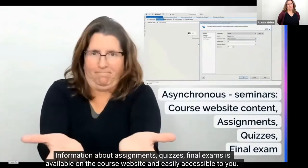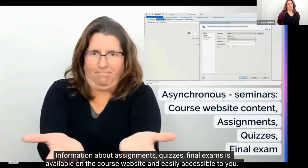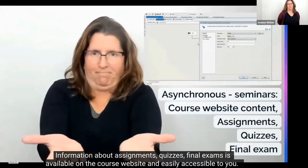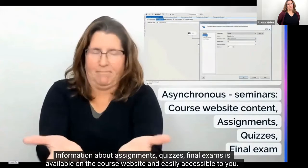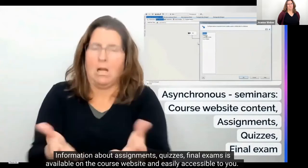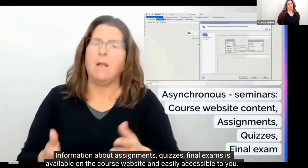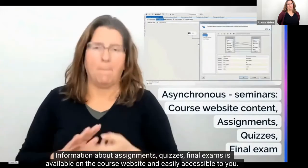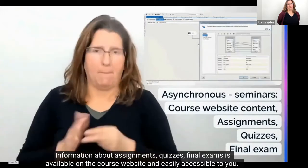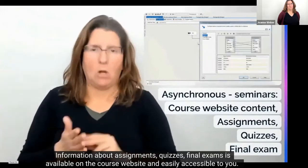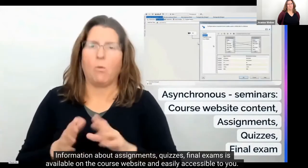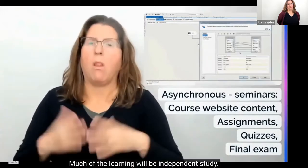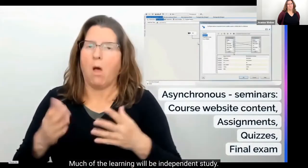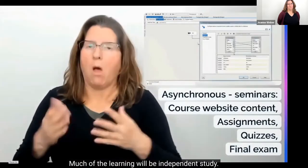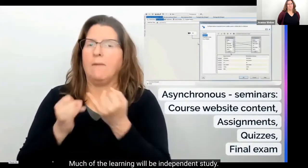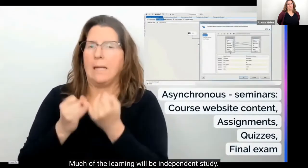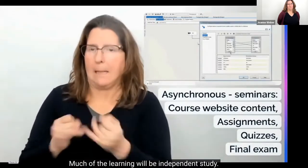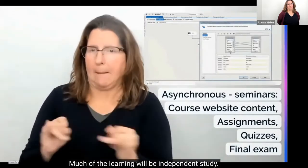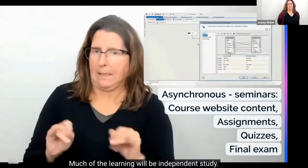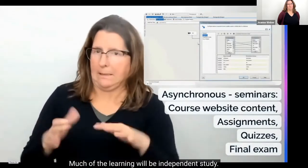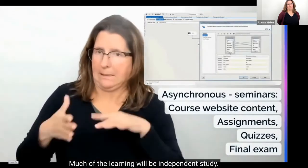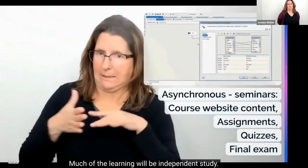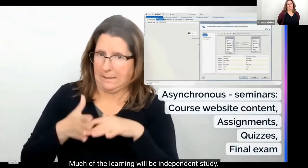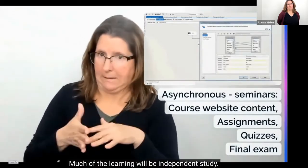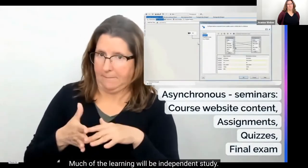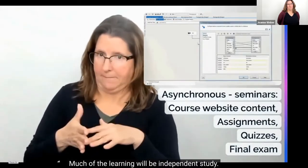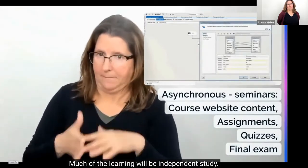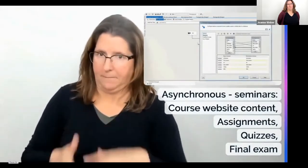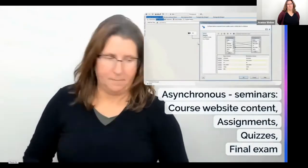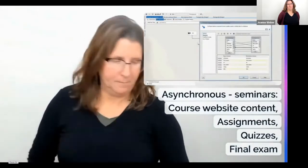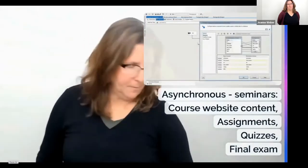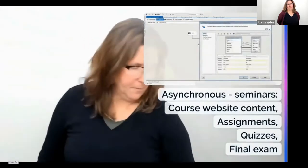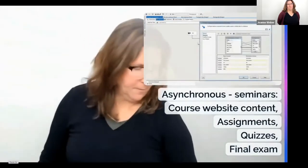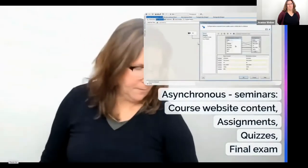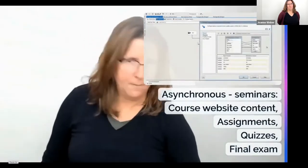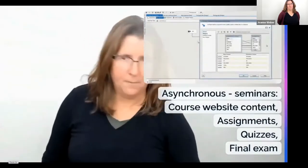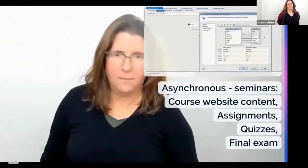easily accessible to you. Much of the learning will be independent study.